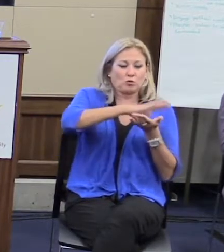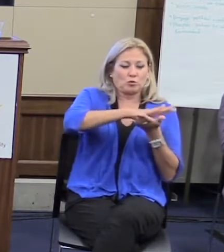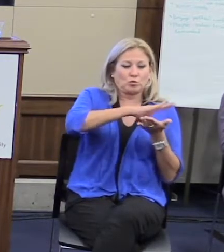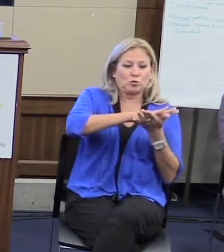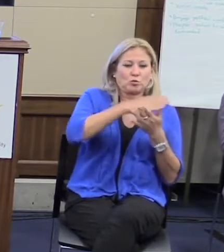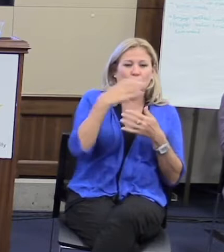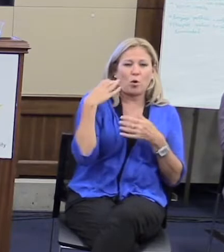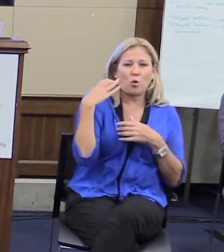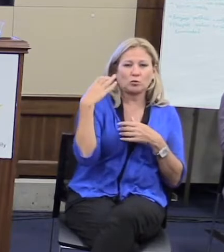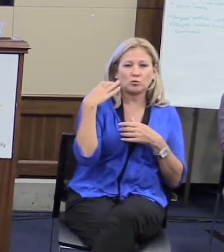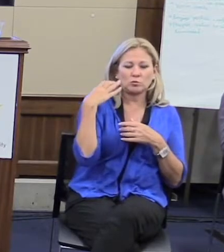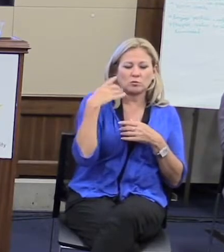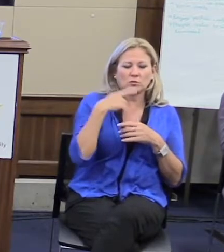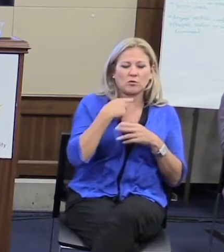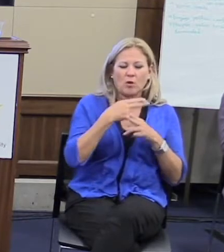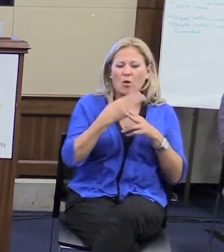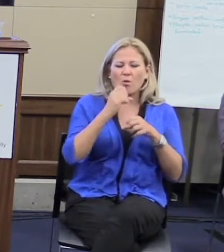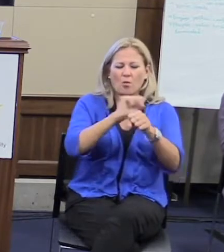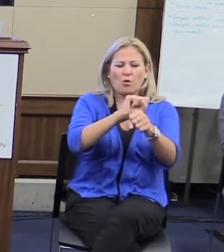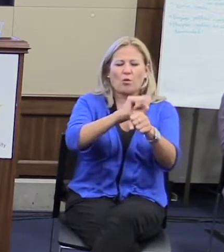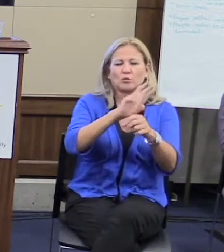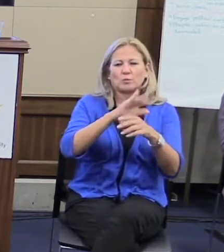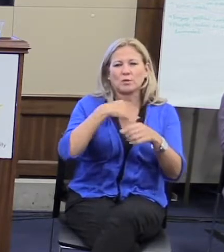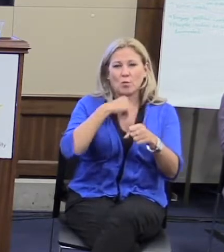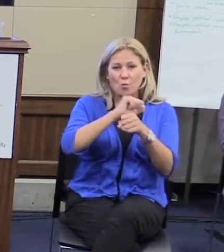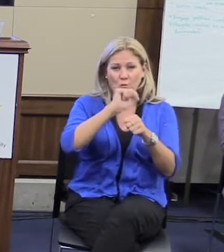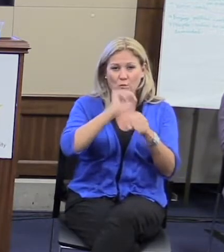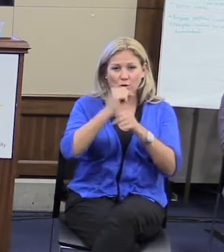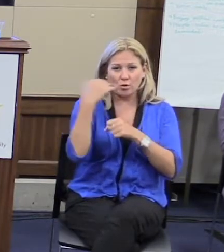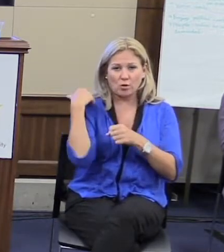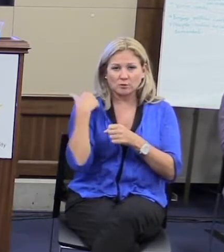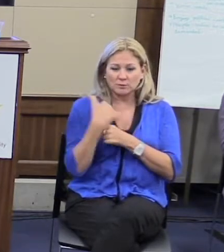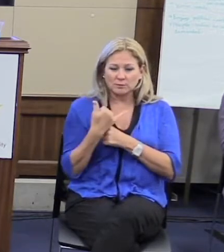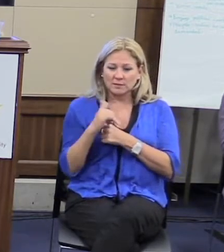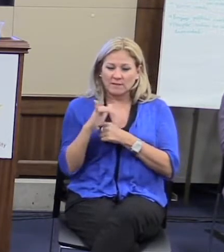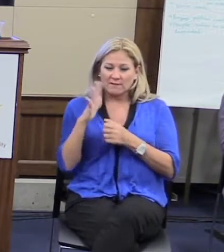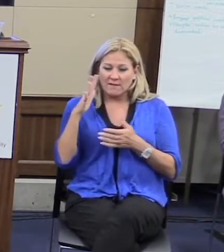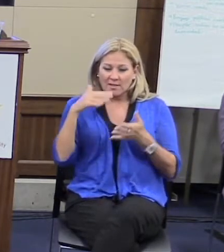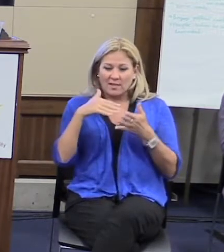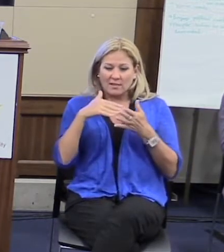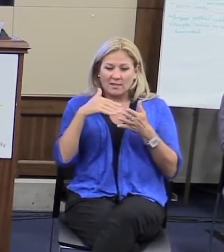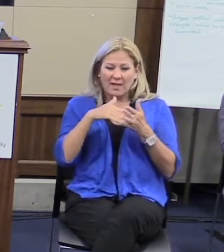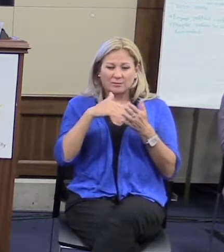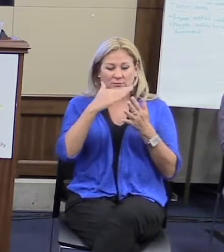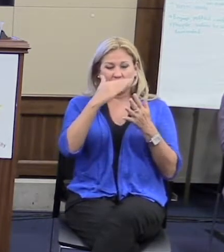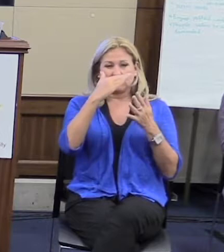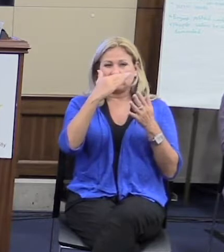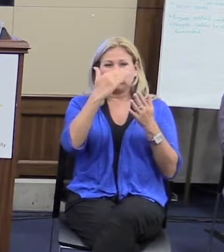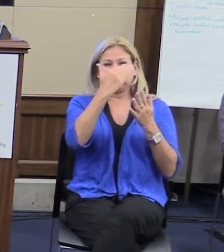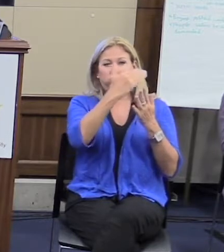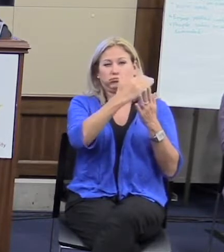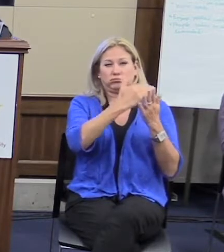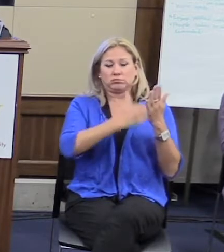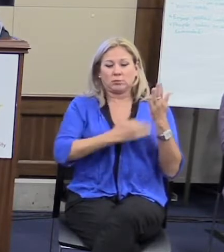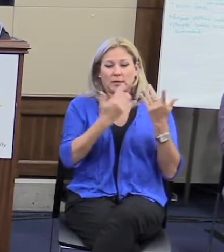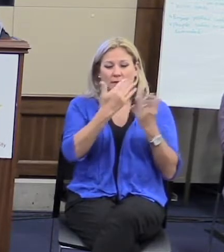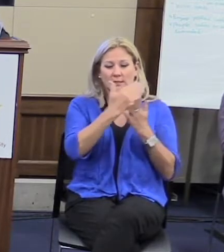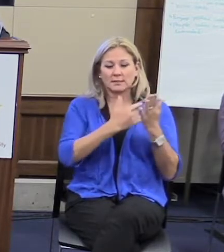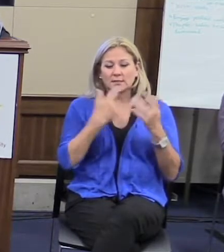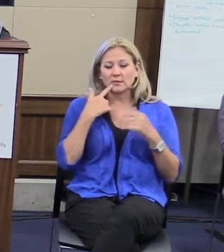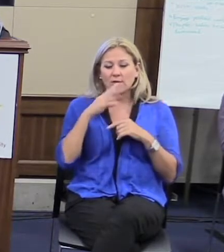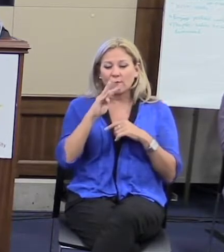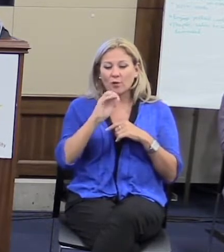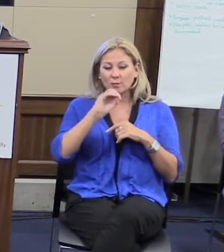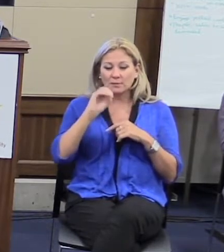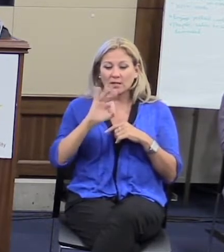coaches, okay? Or called work coaches, but they're on a 5,000 waiting list. The 40% of